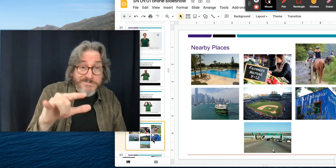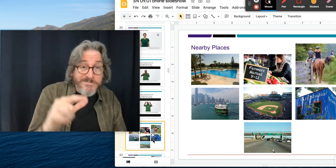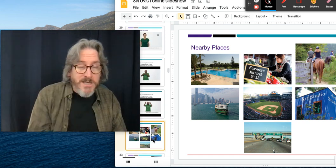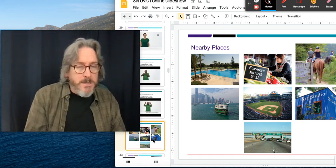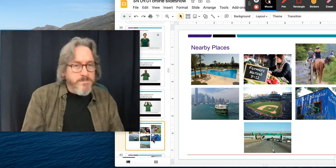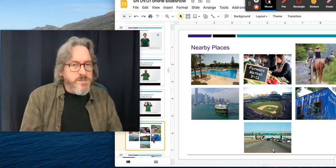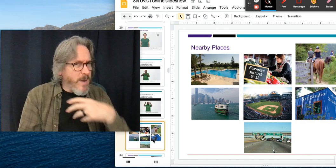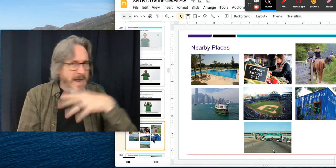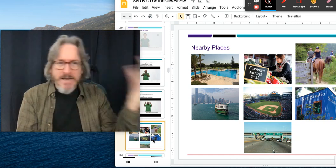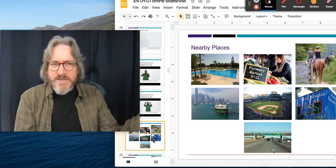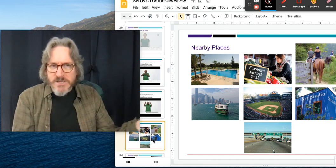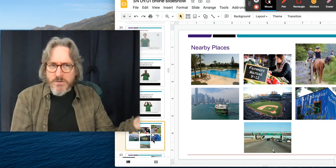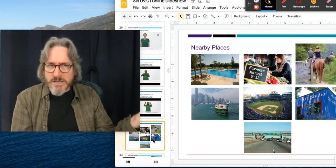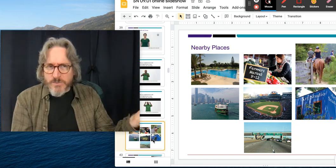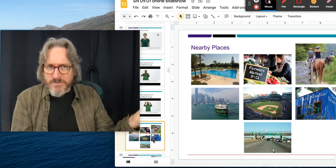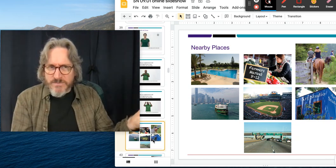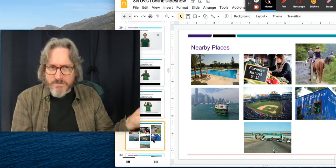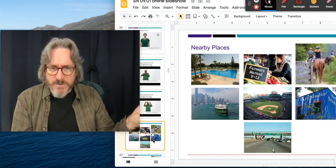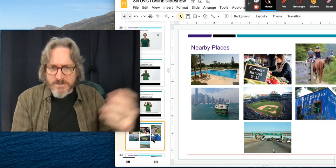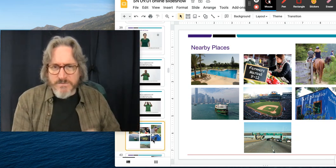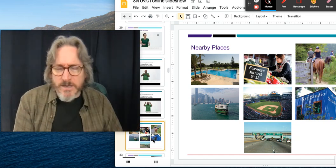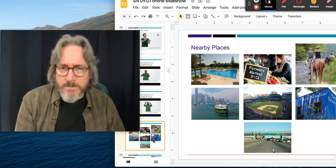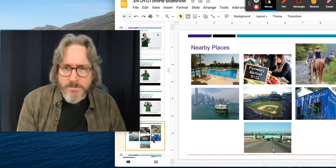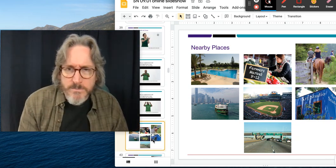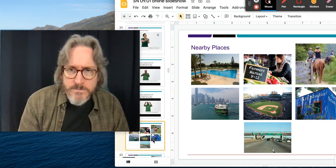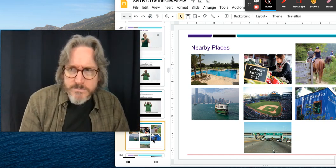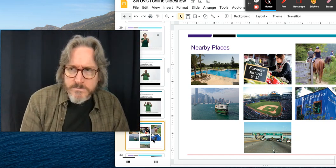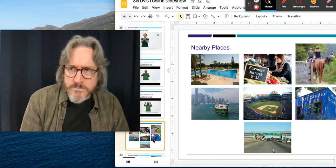Airport. So any of these other things we've